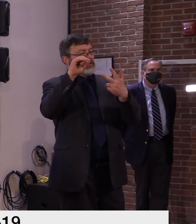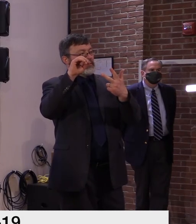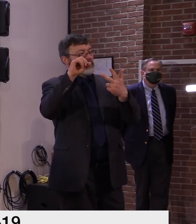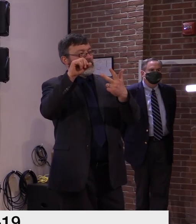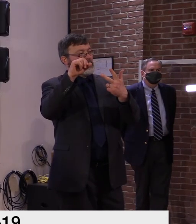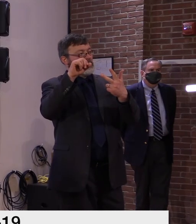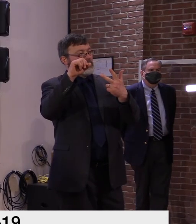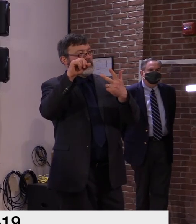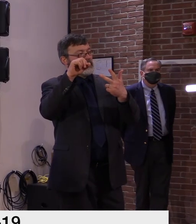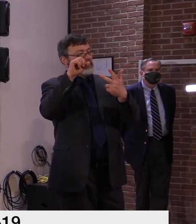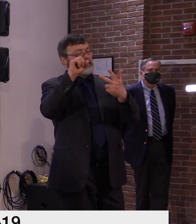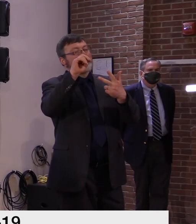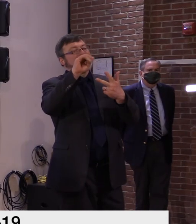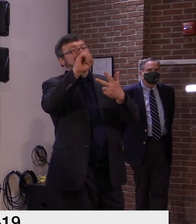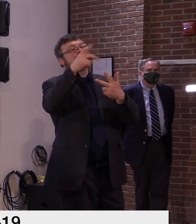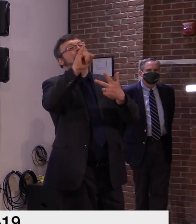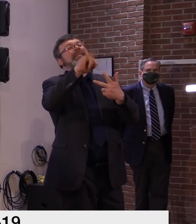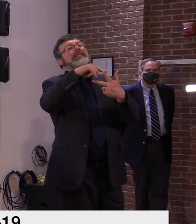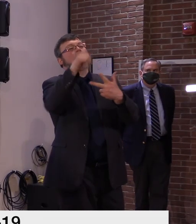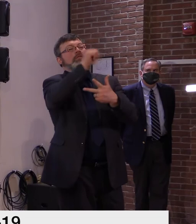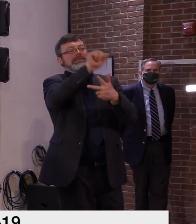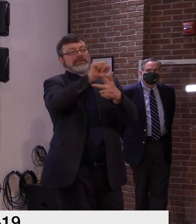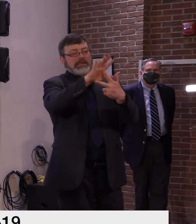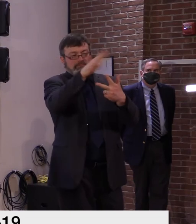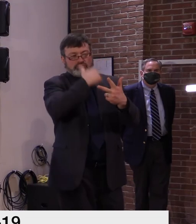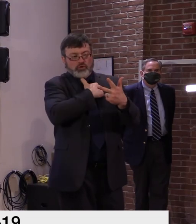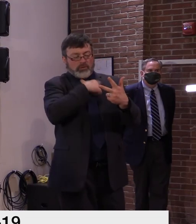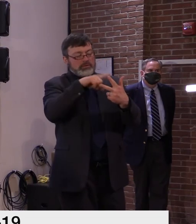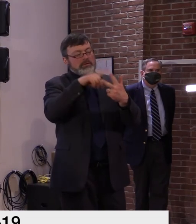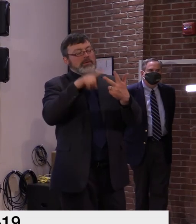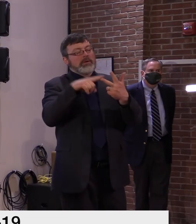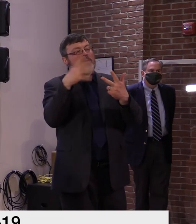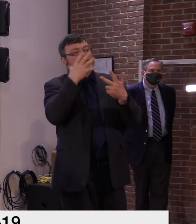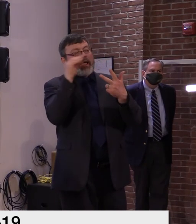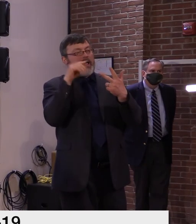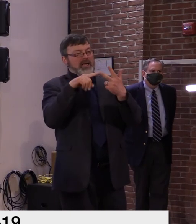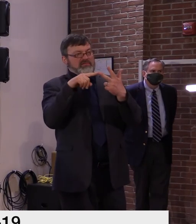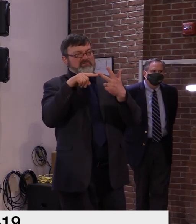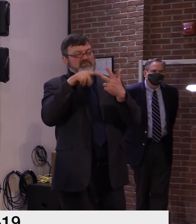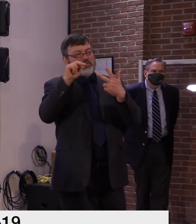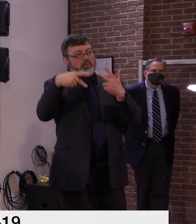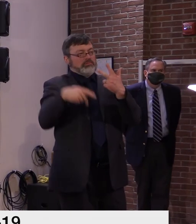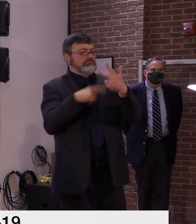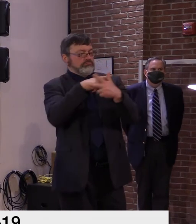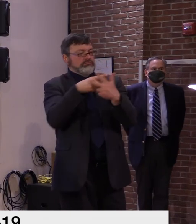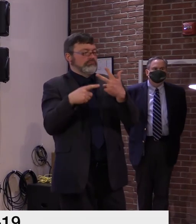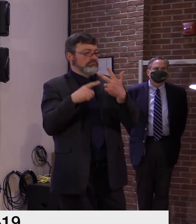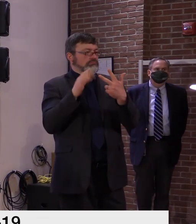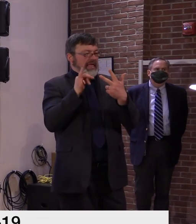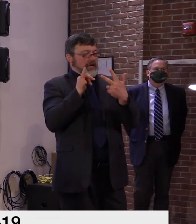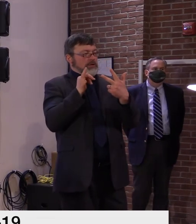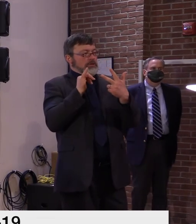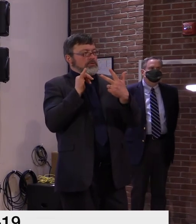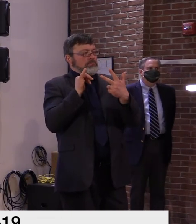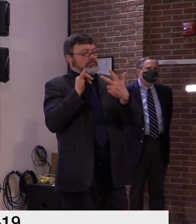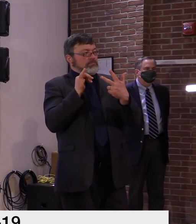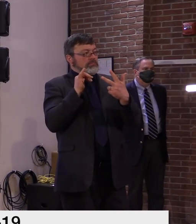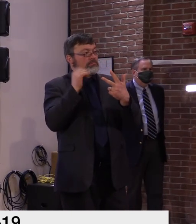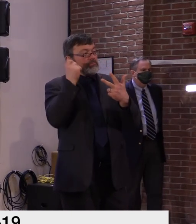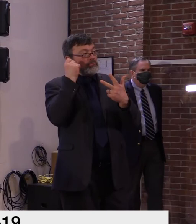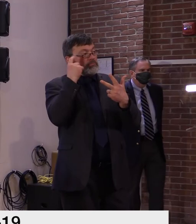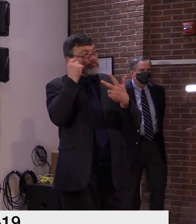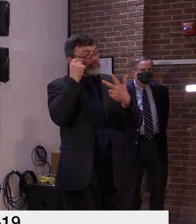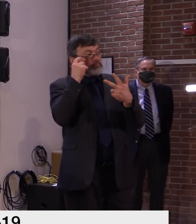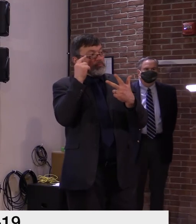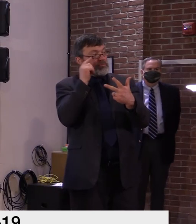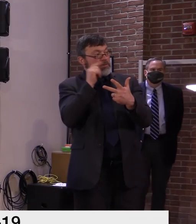may be the second largest, but I don't know the correct answer. Let me get corrections to get